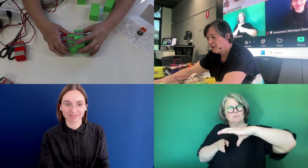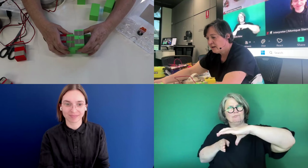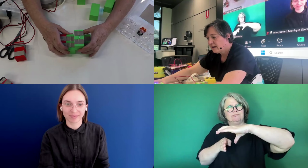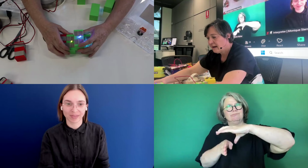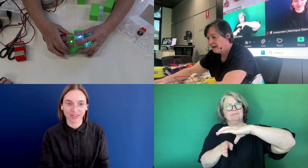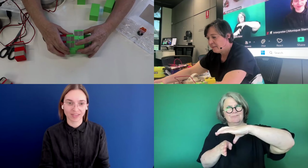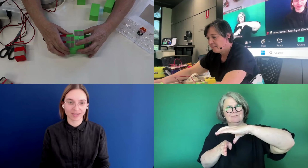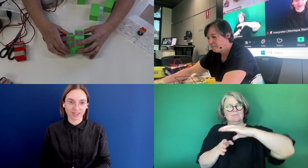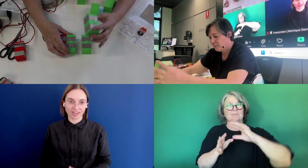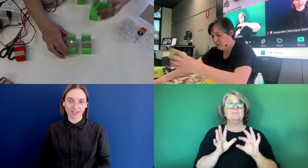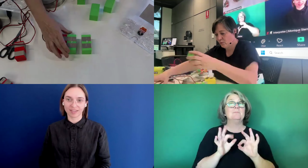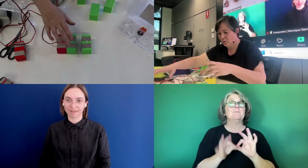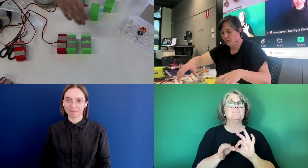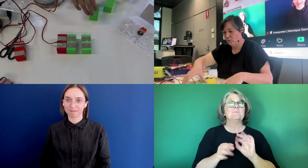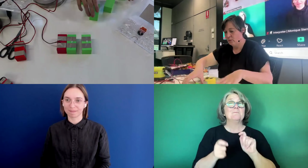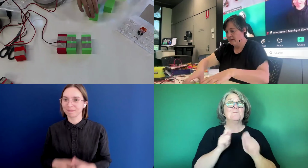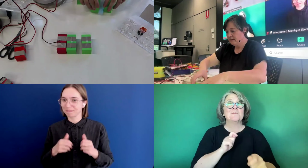So, I've